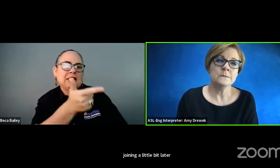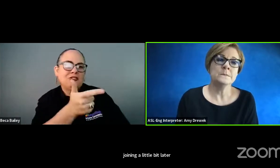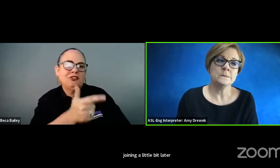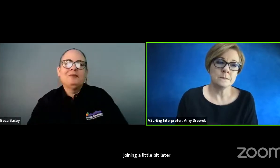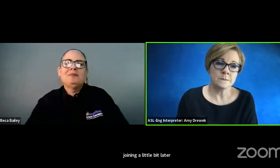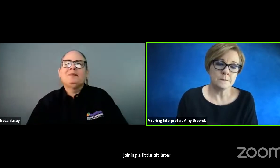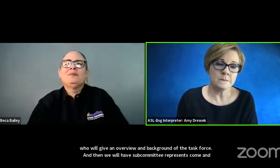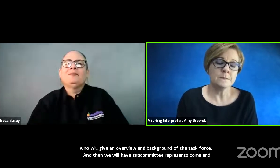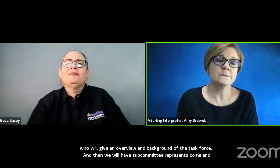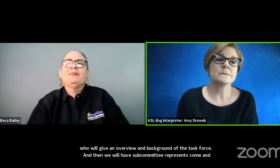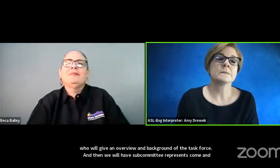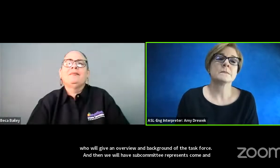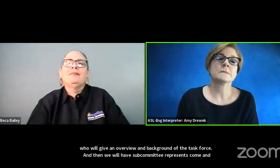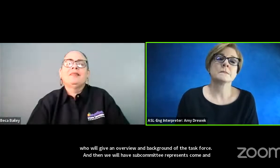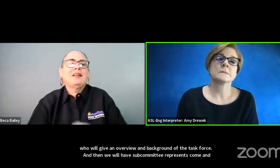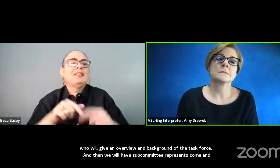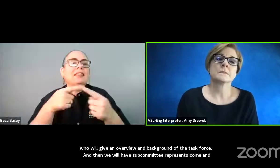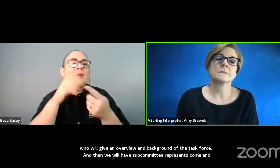done.